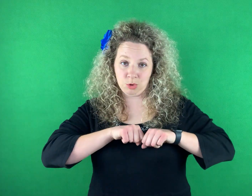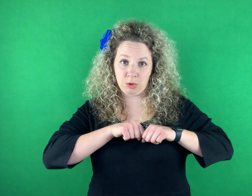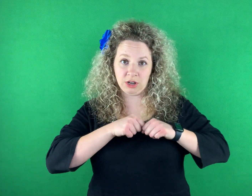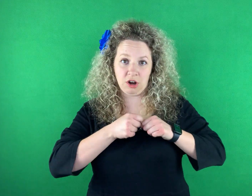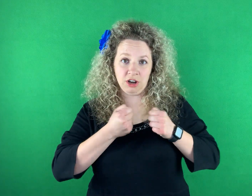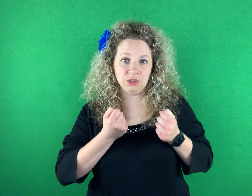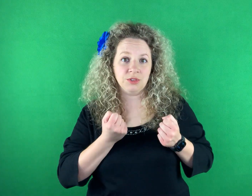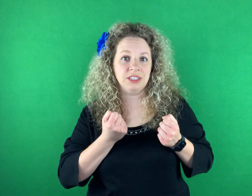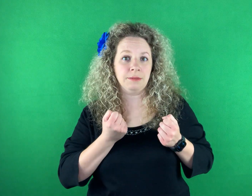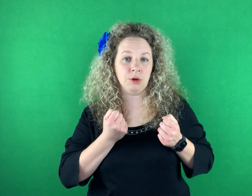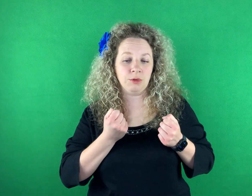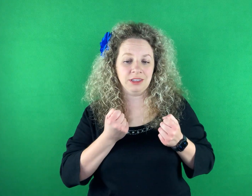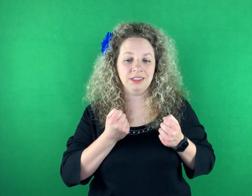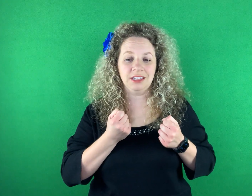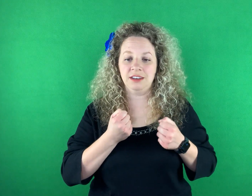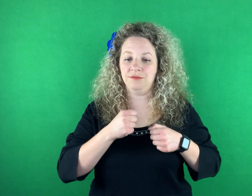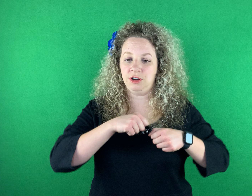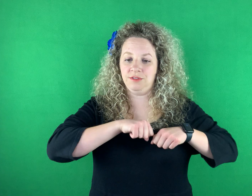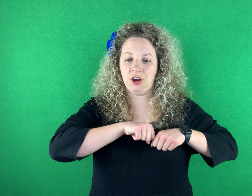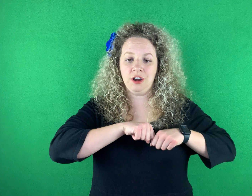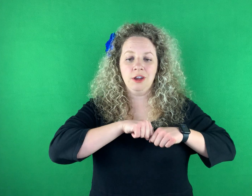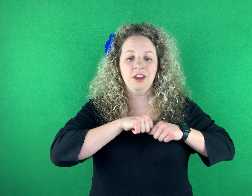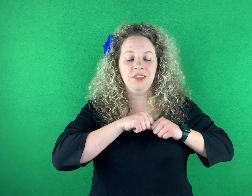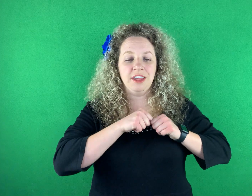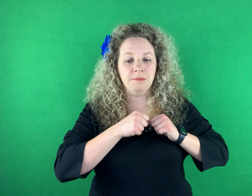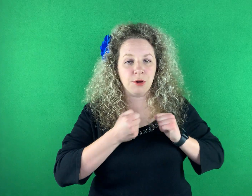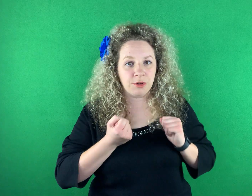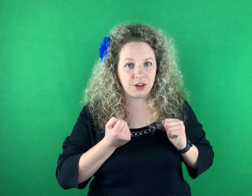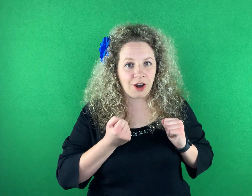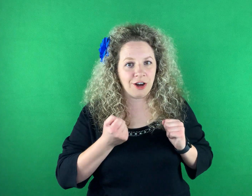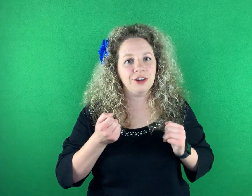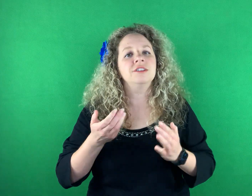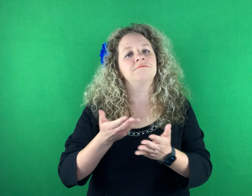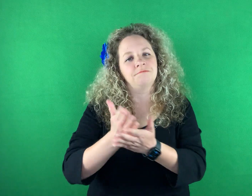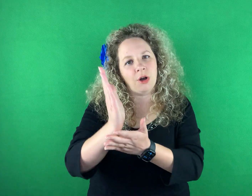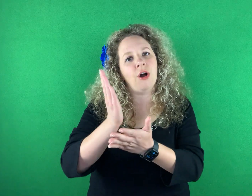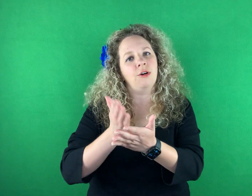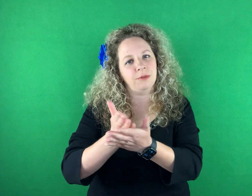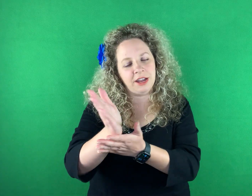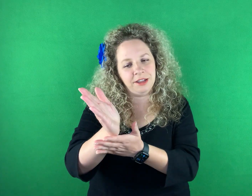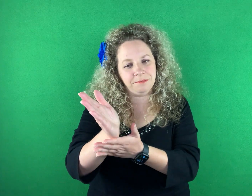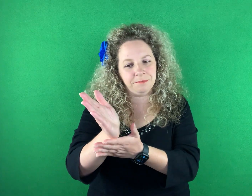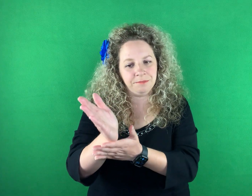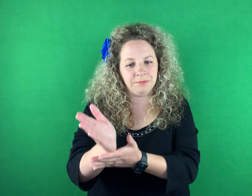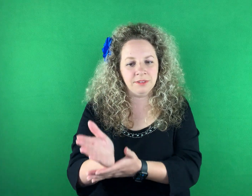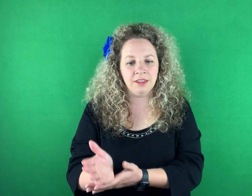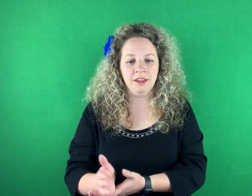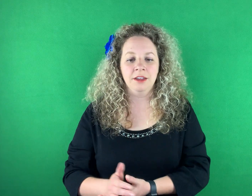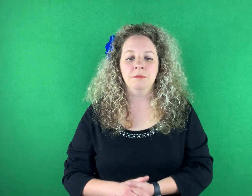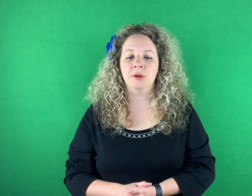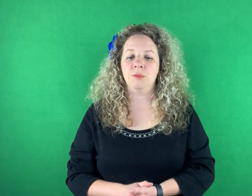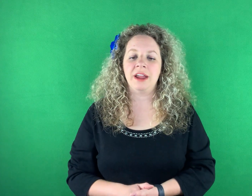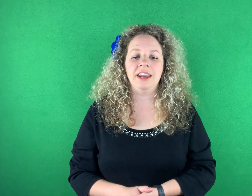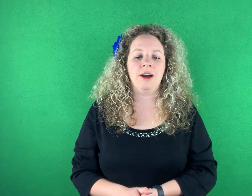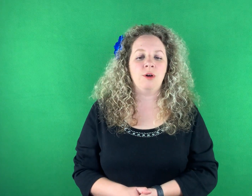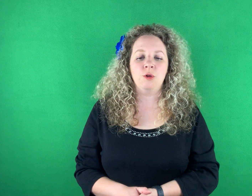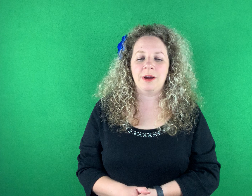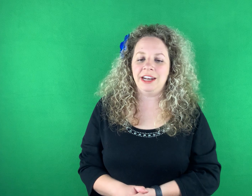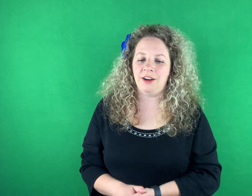broken heart. So the sign broken, sign in front of the heart. They broken heart, all right. But right now, oh, right now I